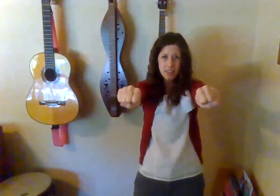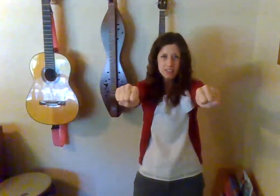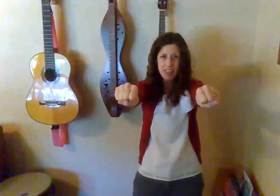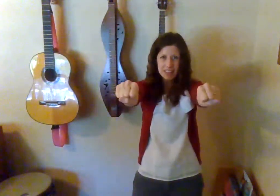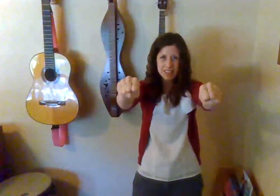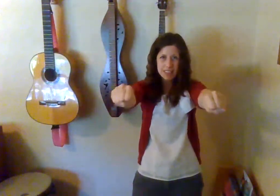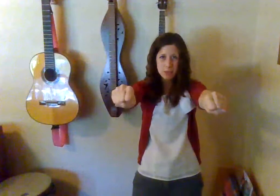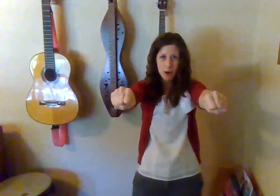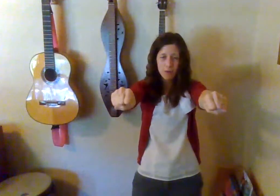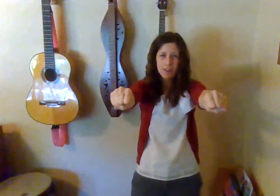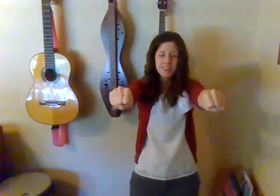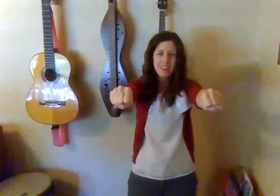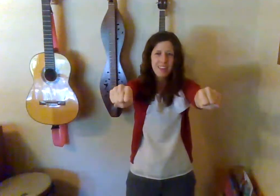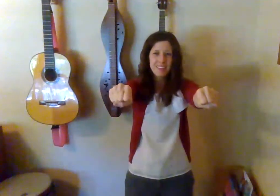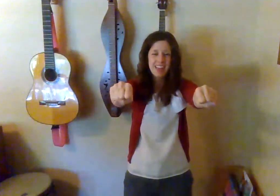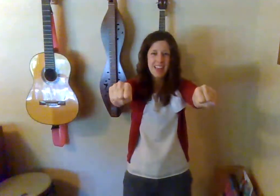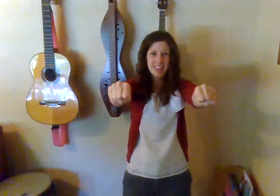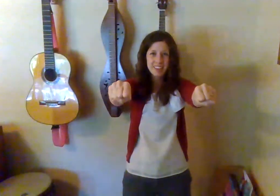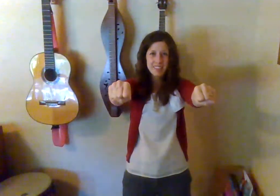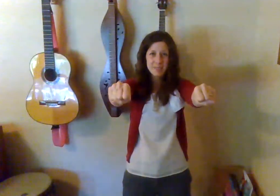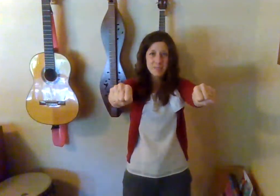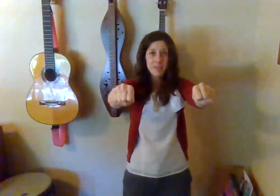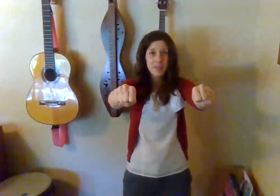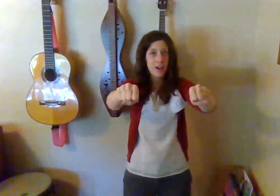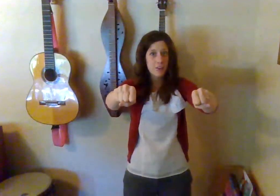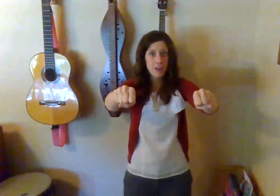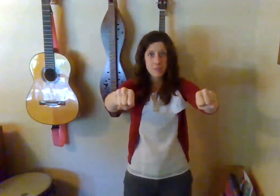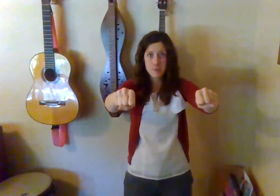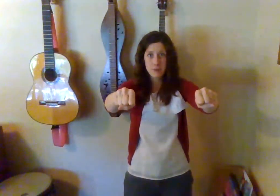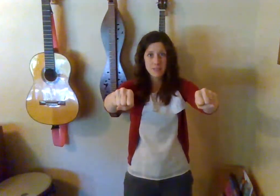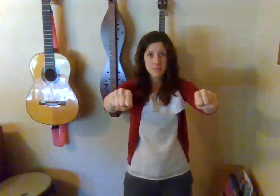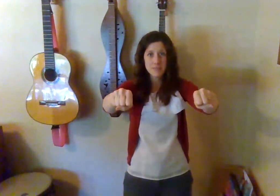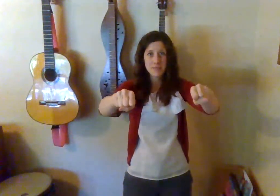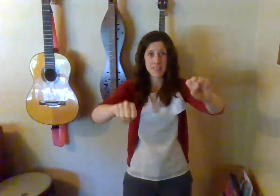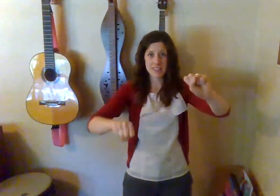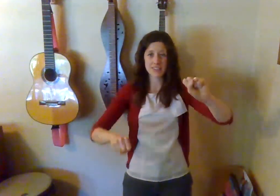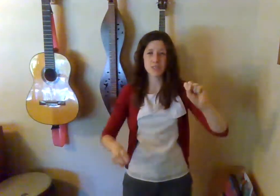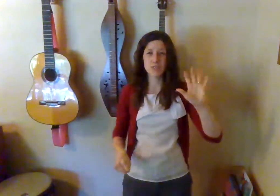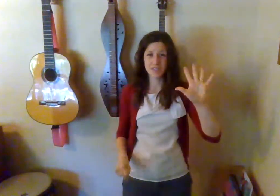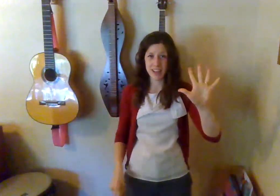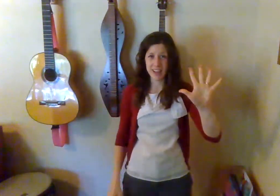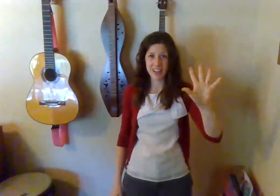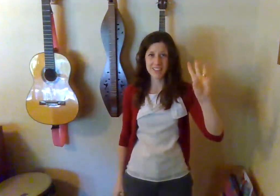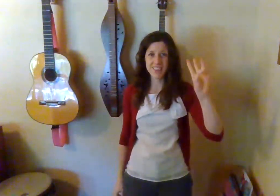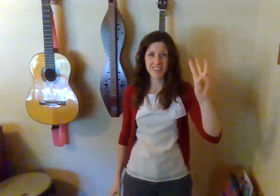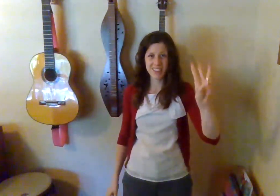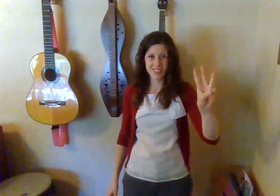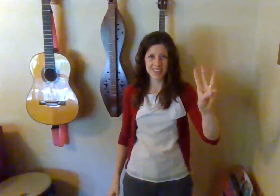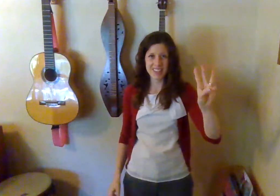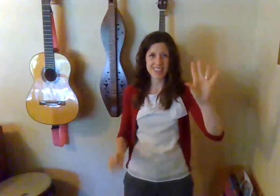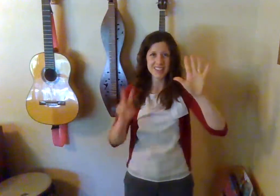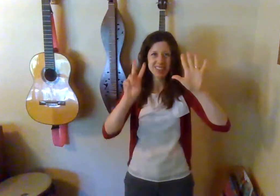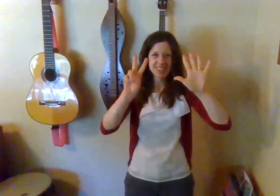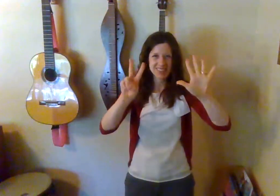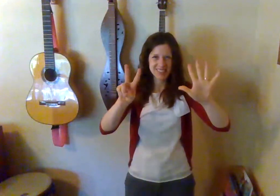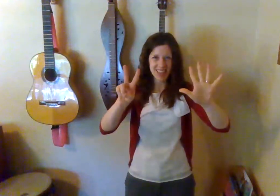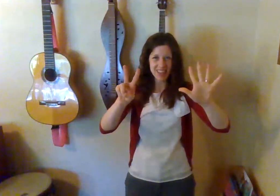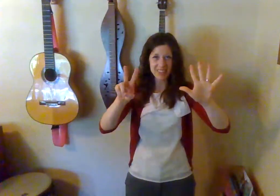love that zero at the end. All right, people. Let's do five, three, seven,